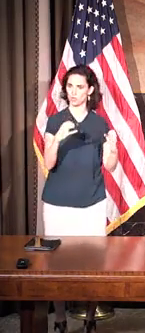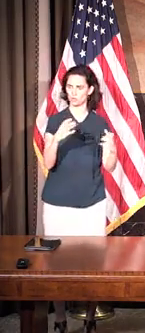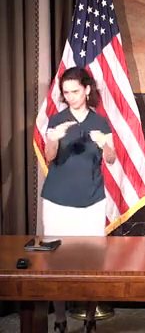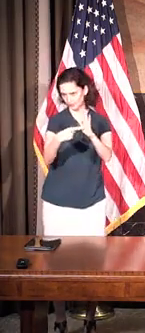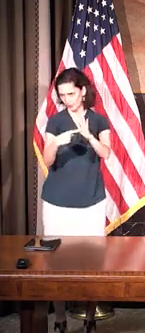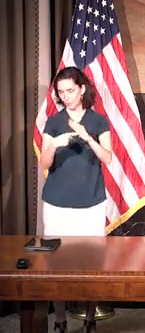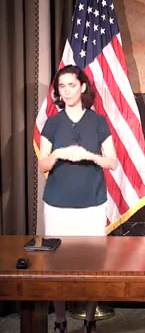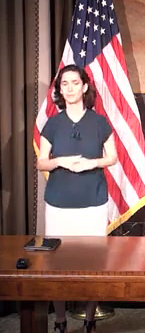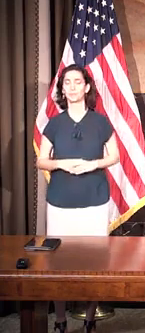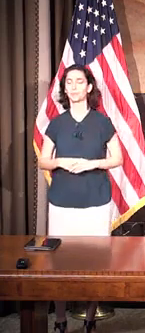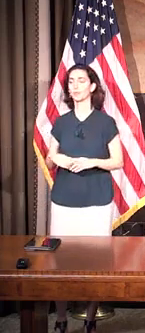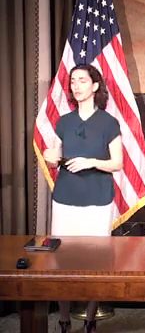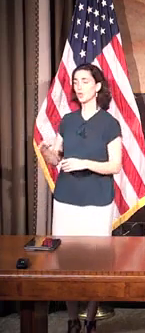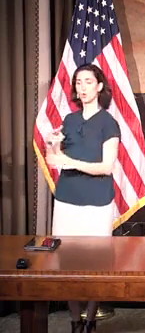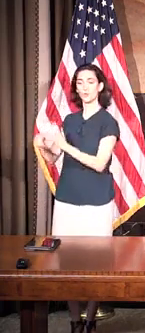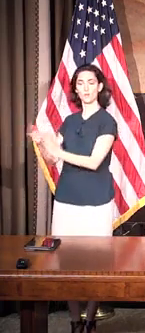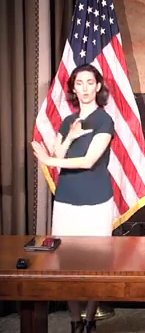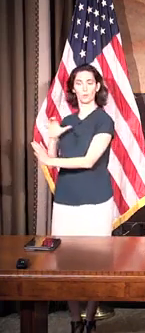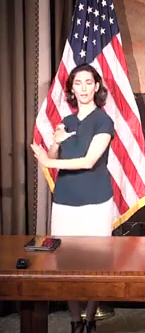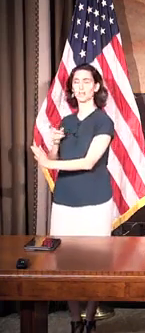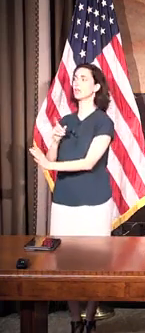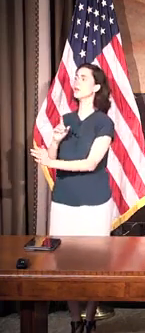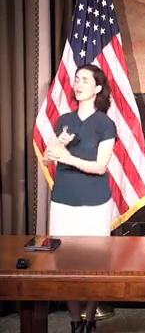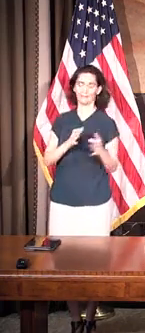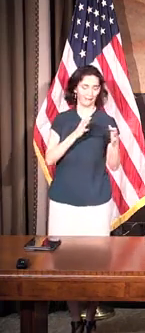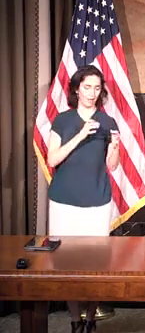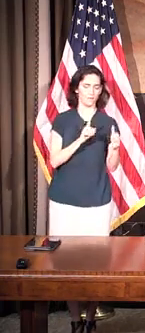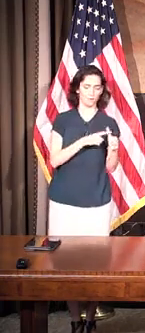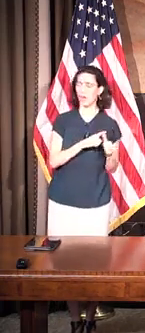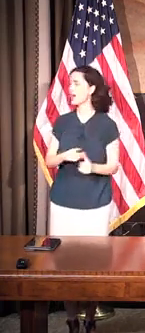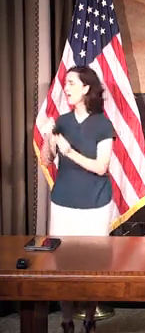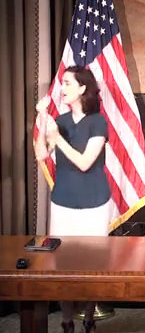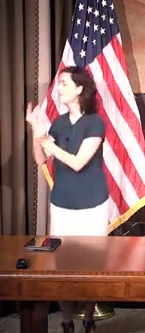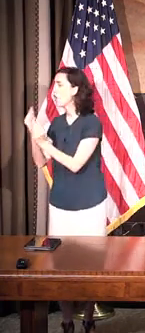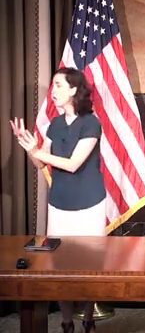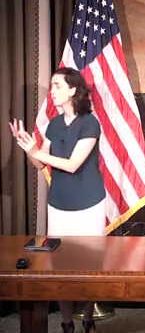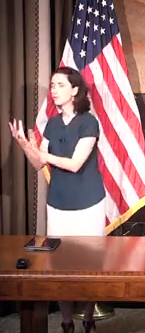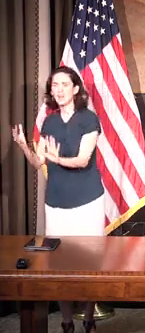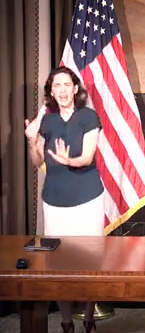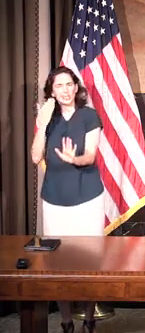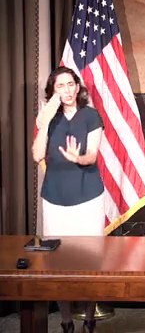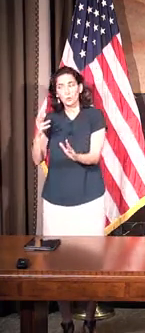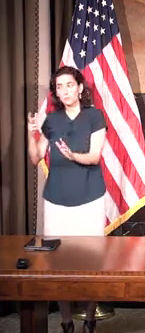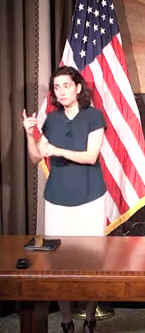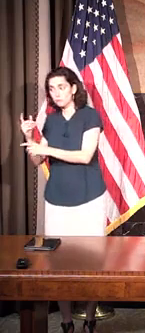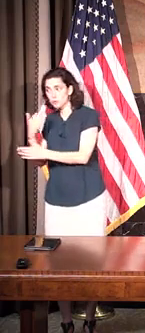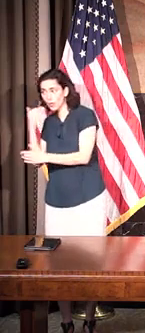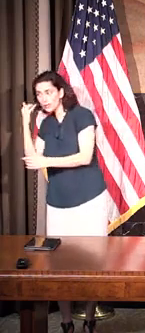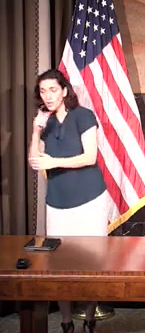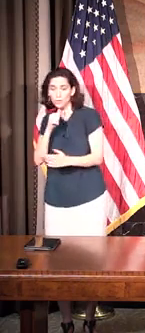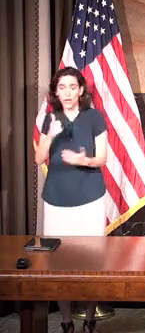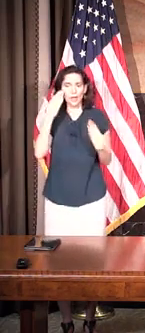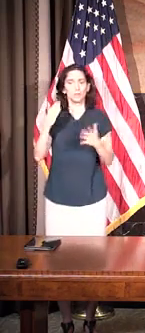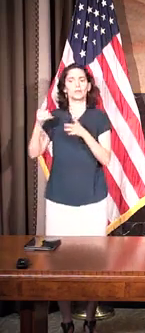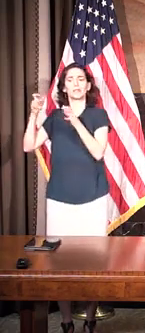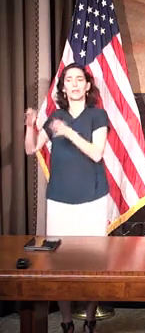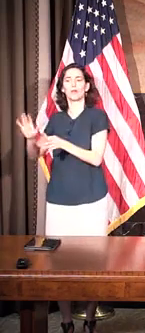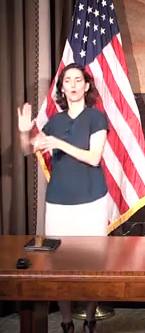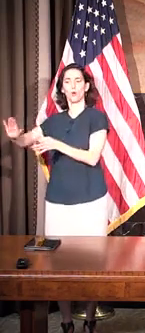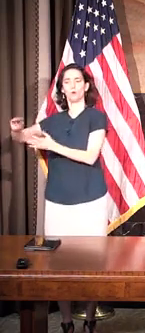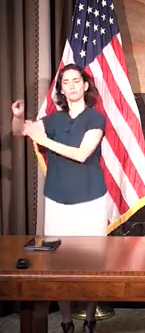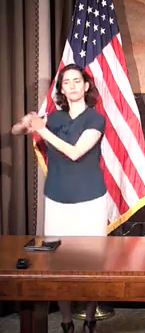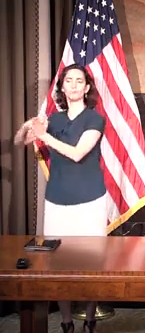information with the review committee, I don't know that that's a problem or not until I see exactly what that looks like. But we're